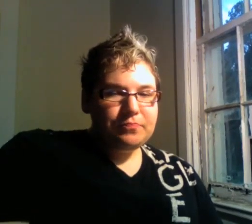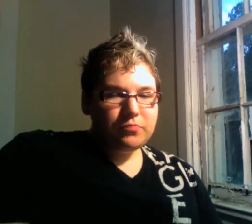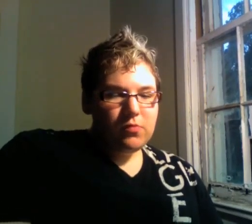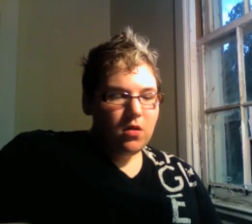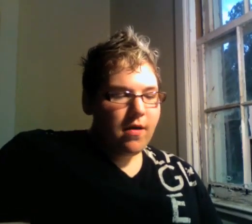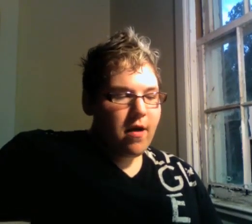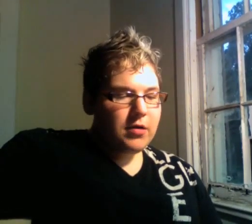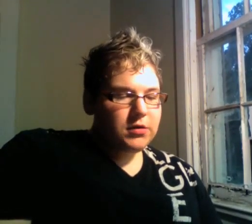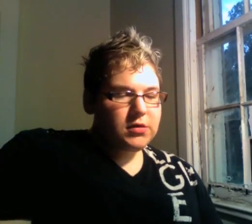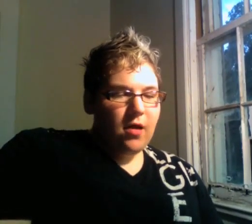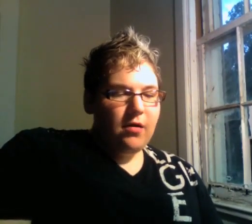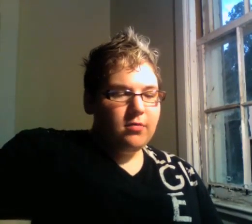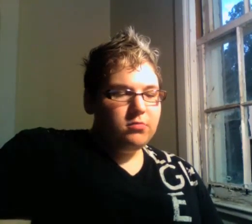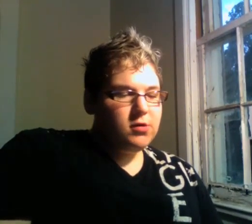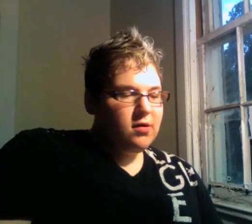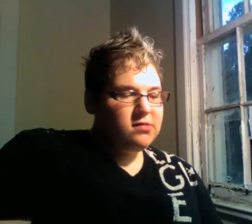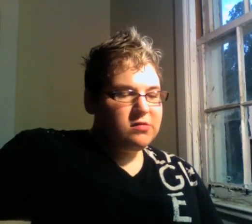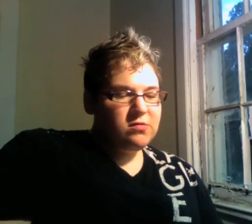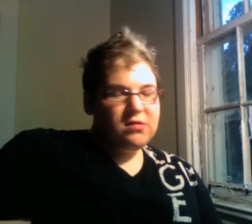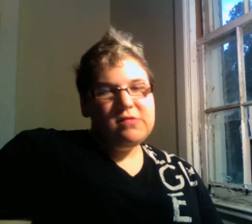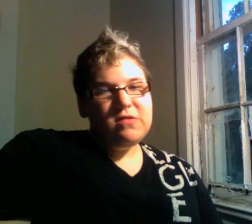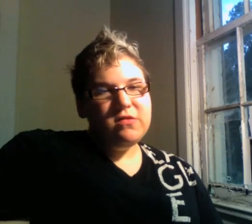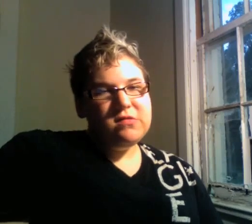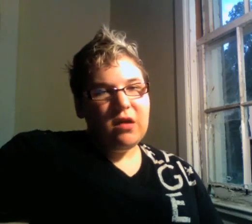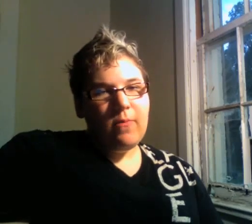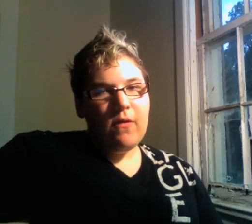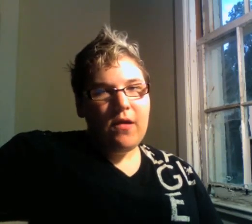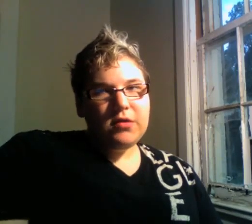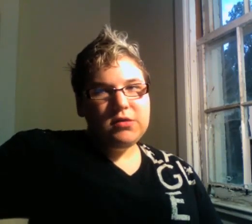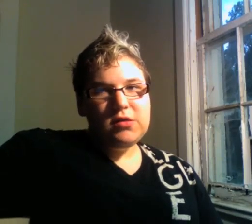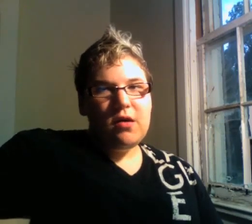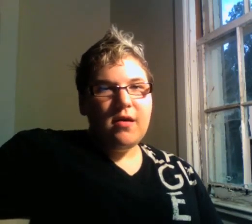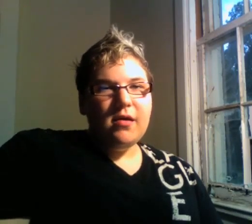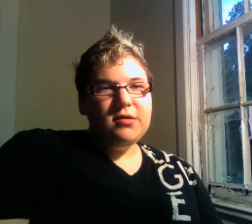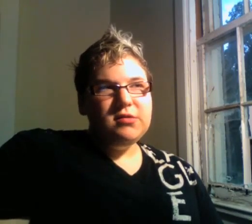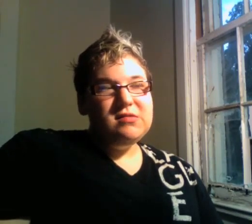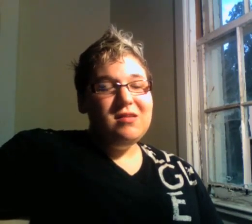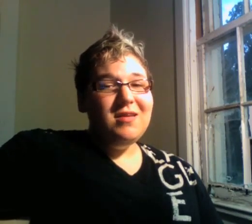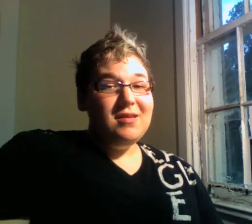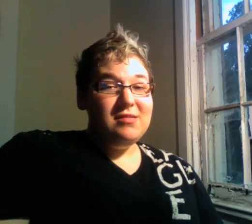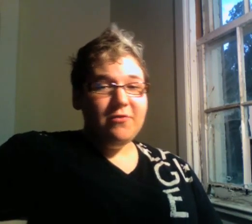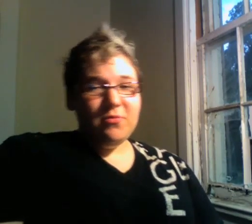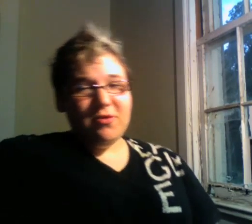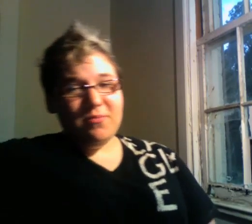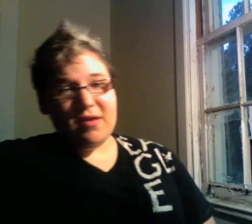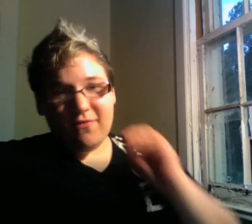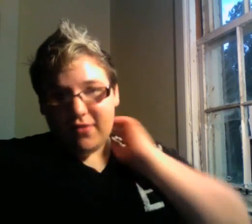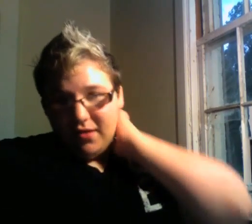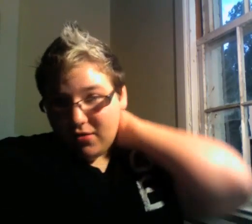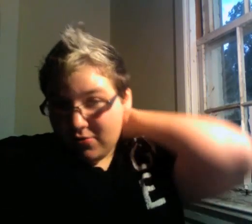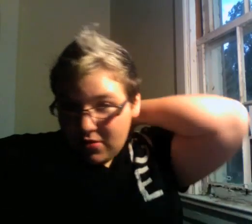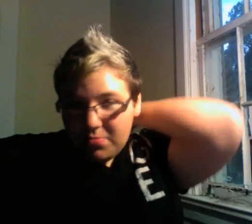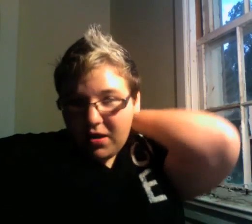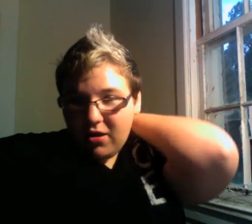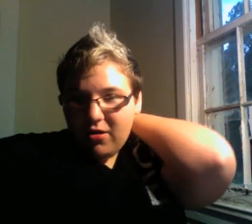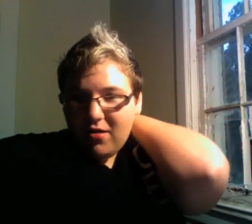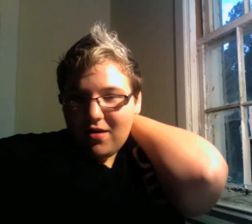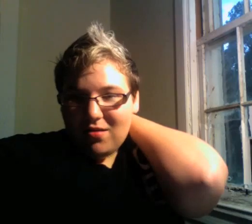hey um all right so today's Thursday it's a lot easier for me to make videos up here and then